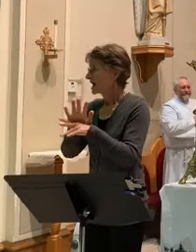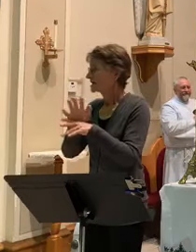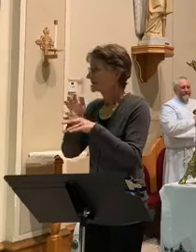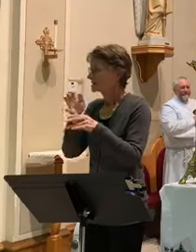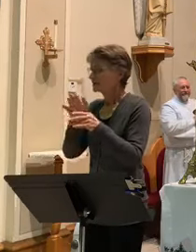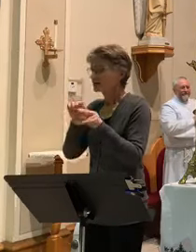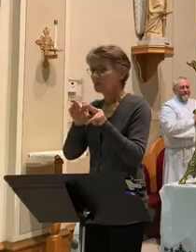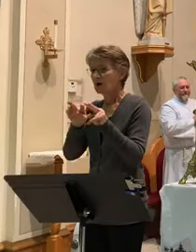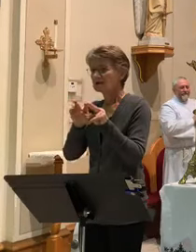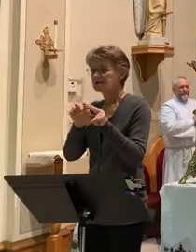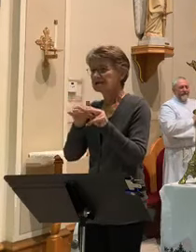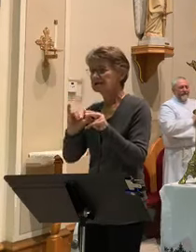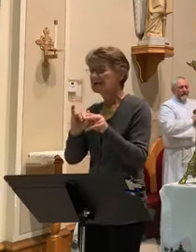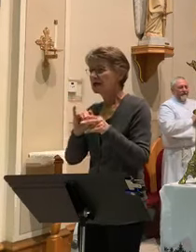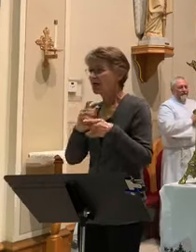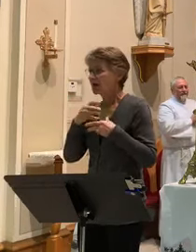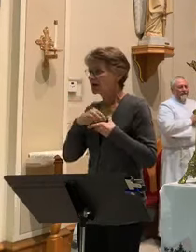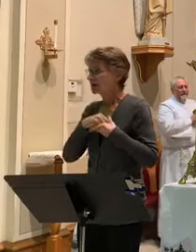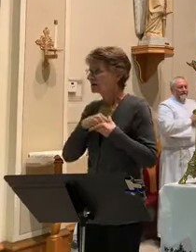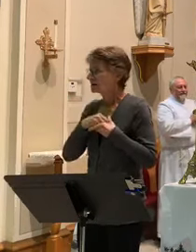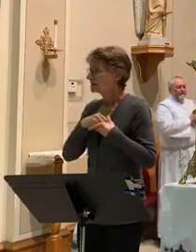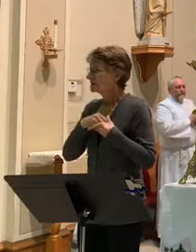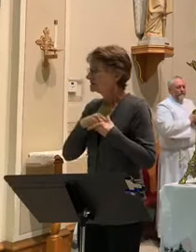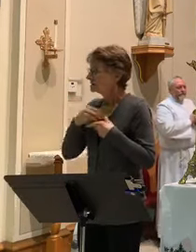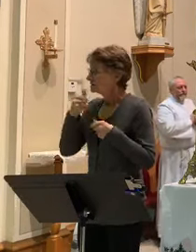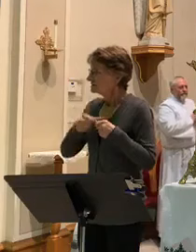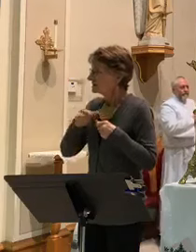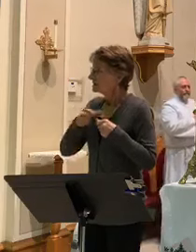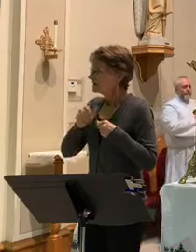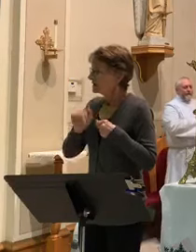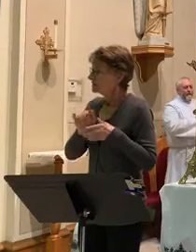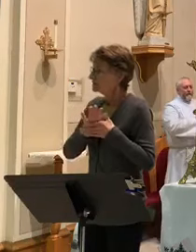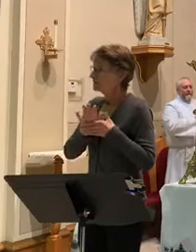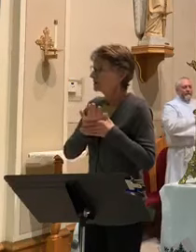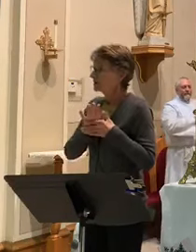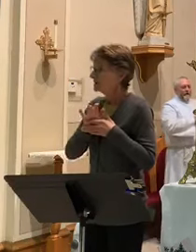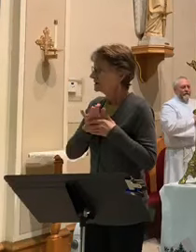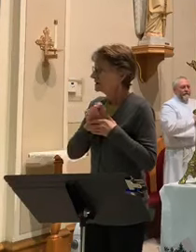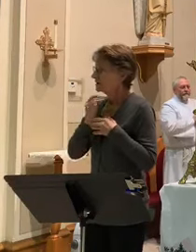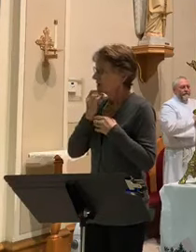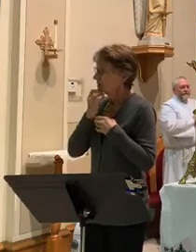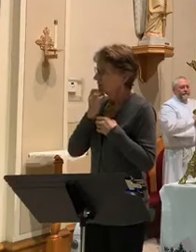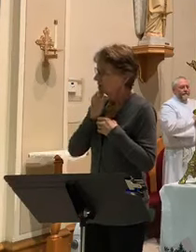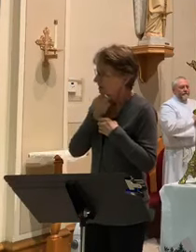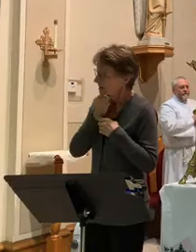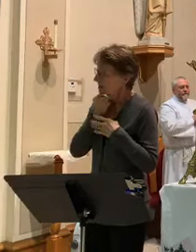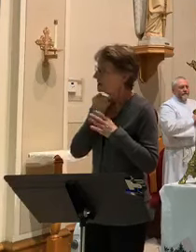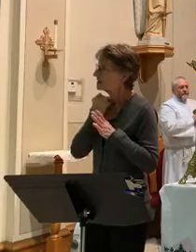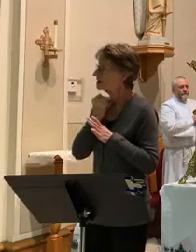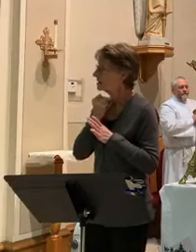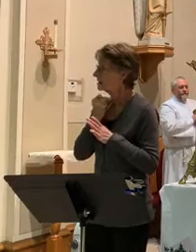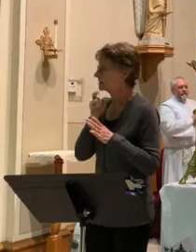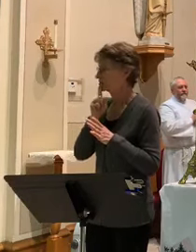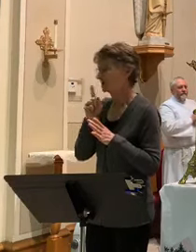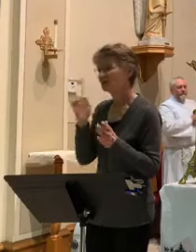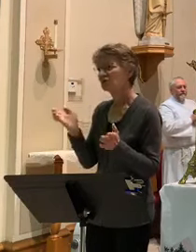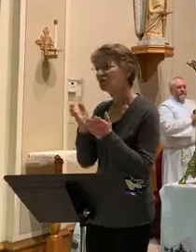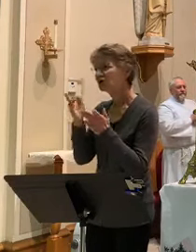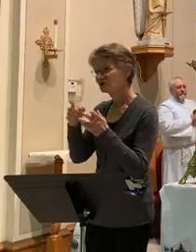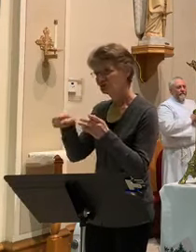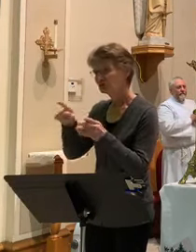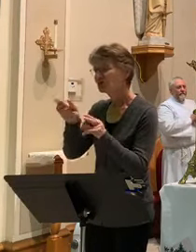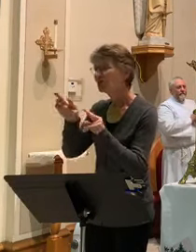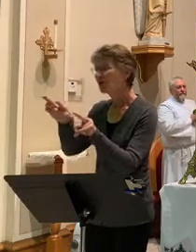me. It's not very often that we have a Catholic show that's all across the nation, so I'm asking you